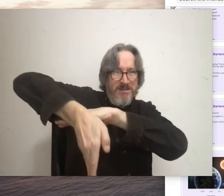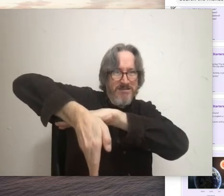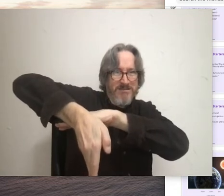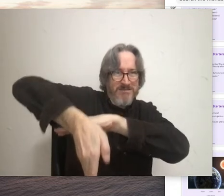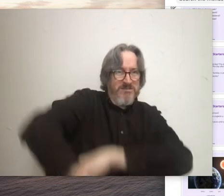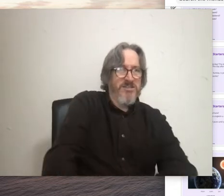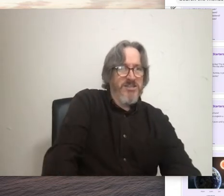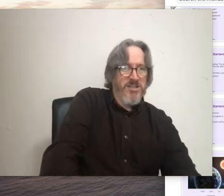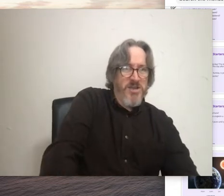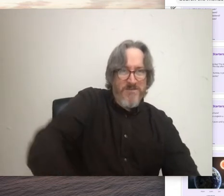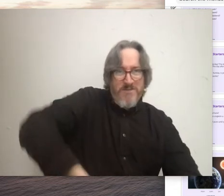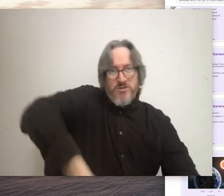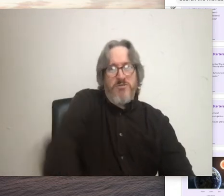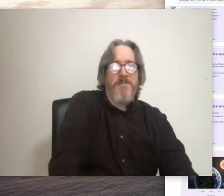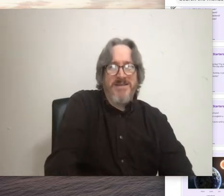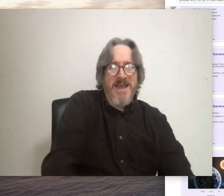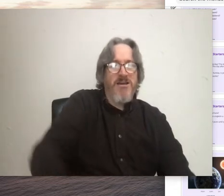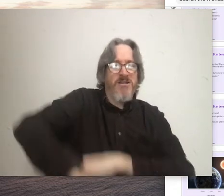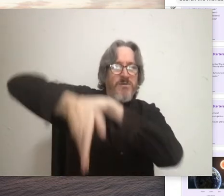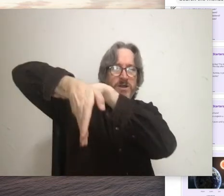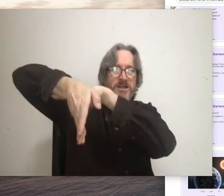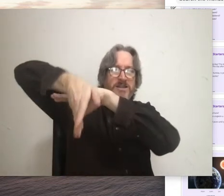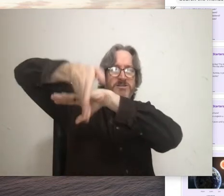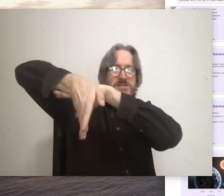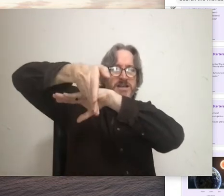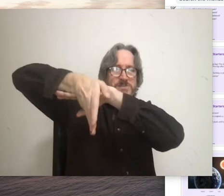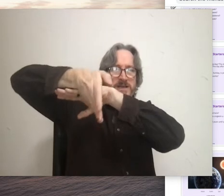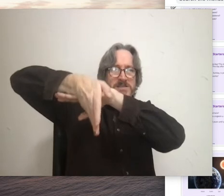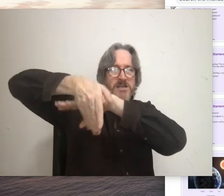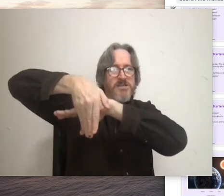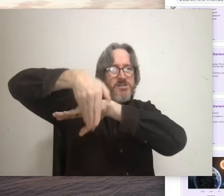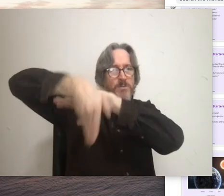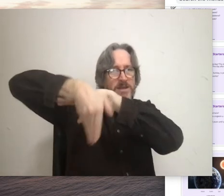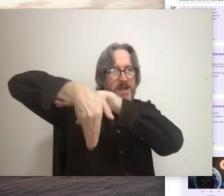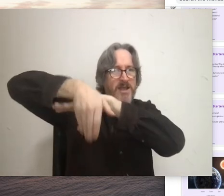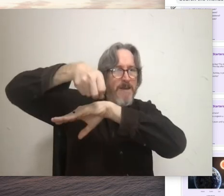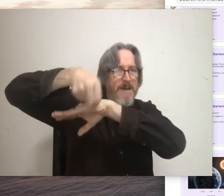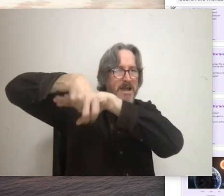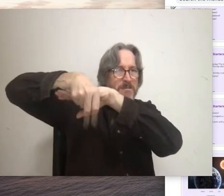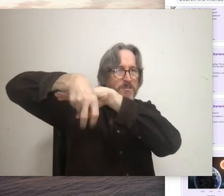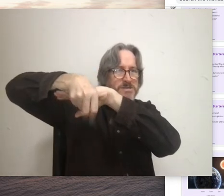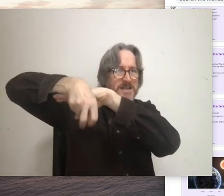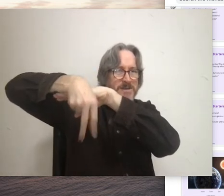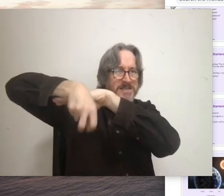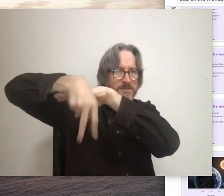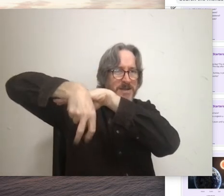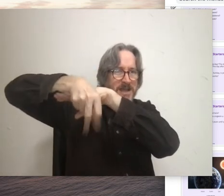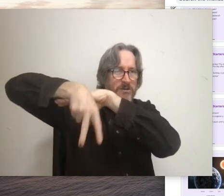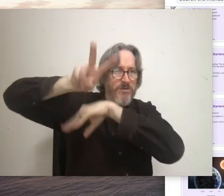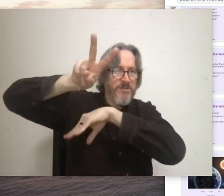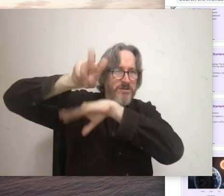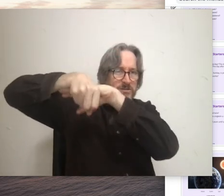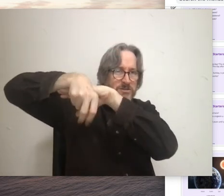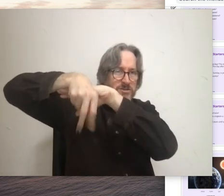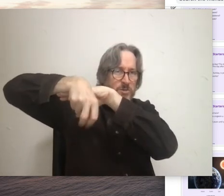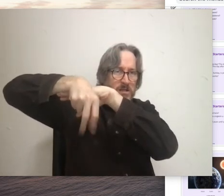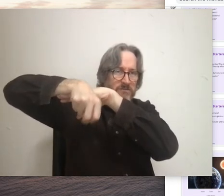way. You kind of have to drop it down and then we're not in your signing space. So midnight, most of the time I see midnight